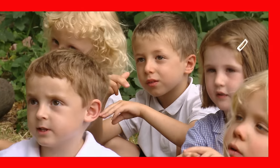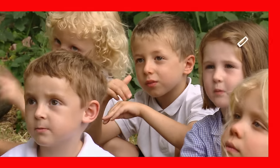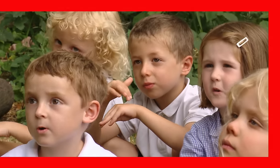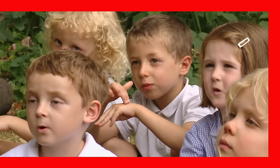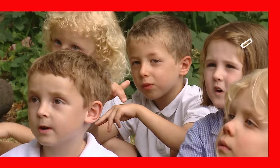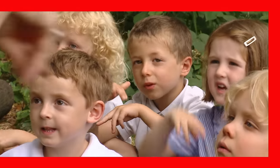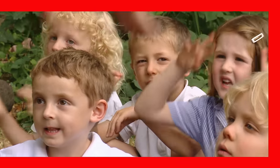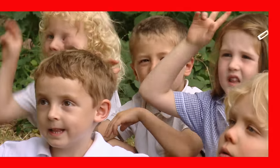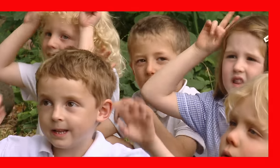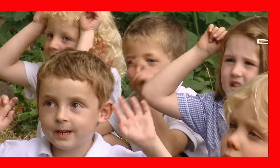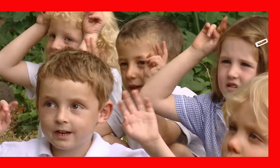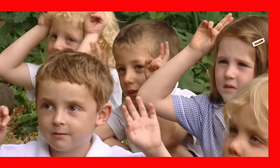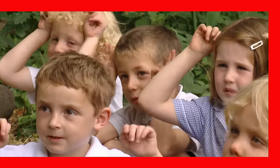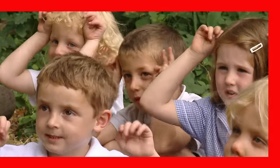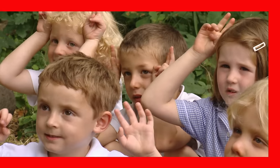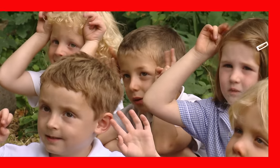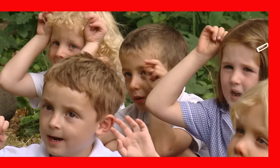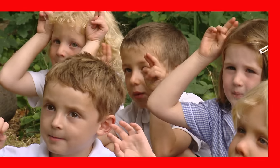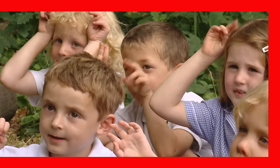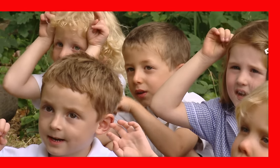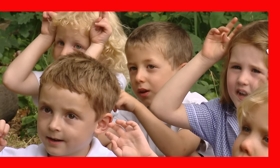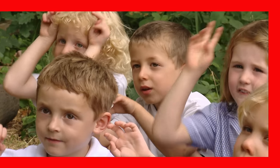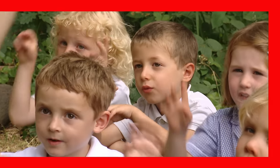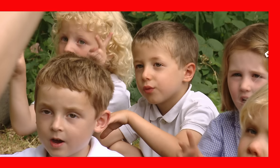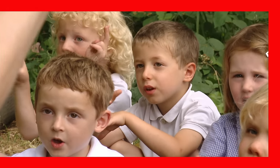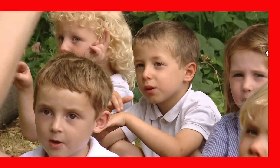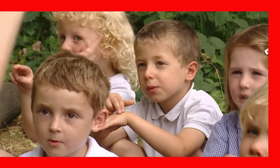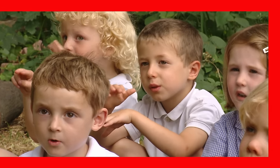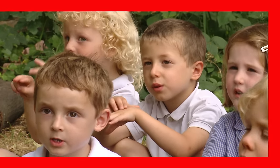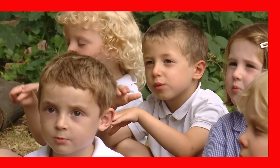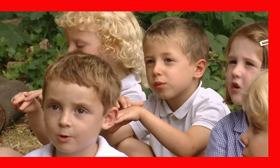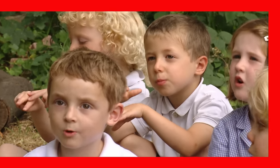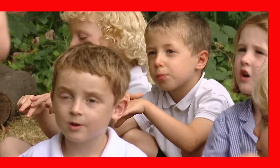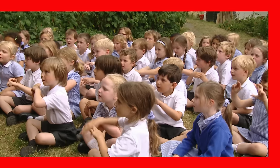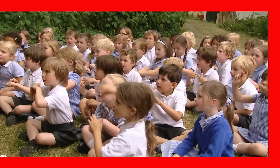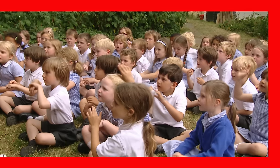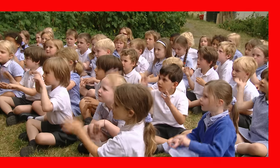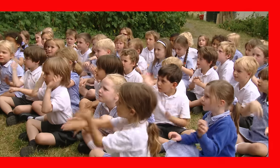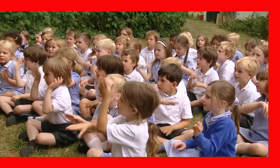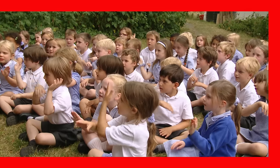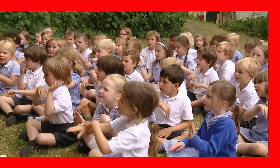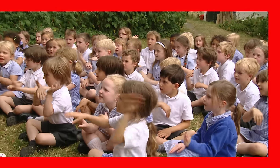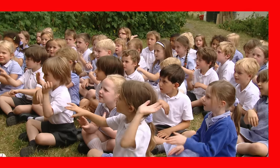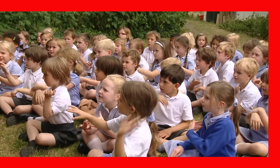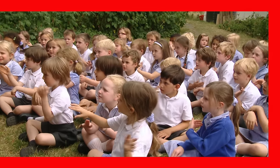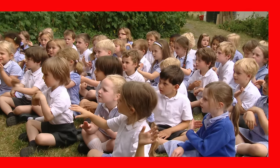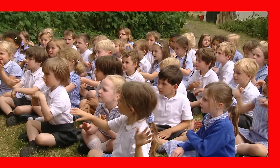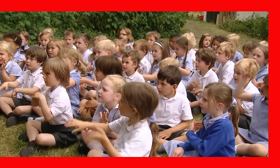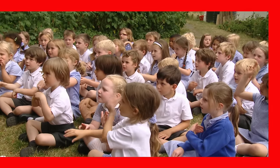his nose Little Peter Rabbit had a fly upon his nose And he swished it and he swashed it And